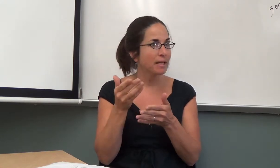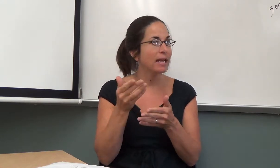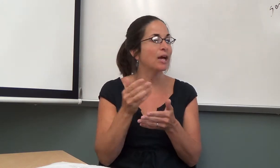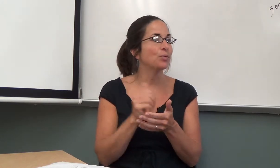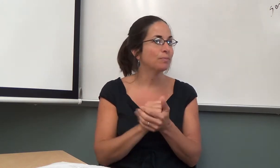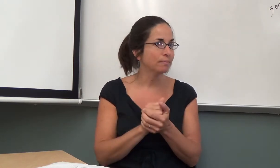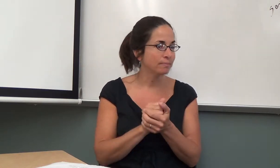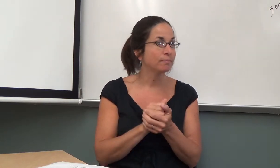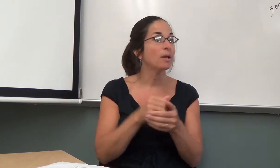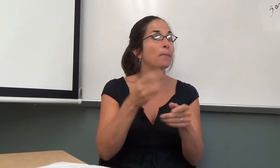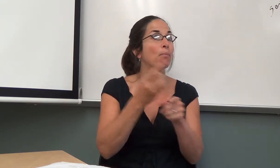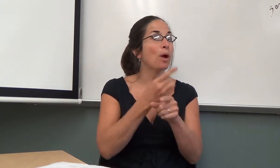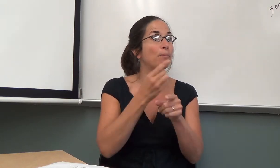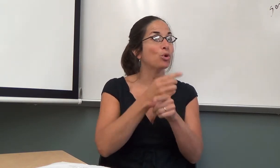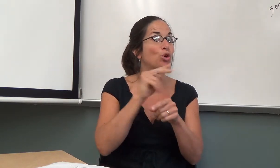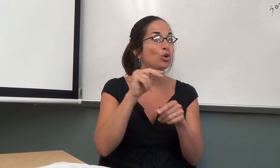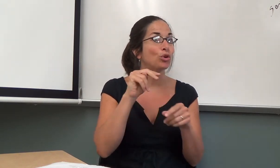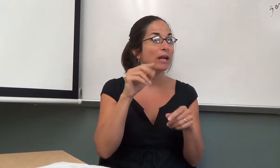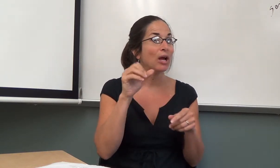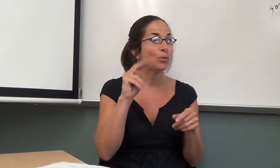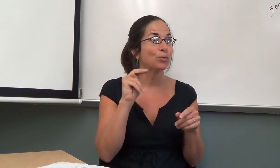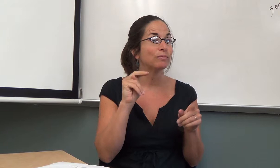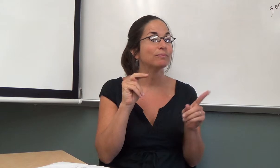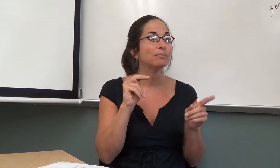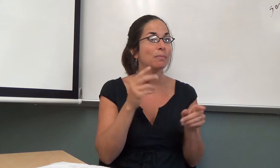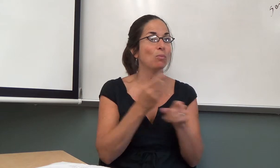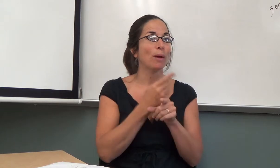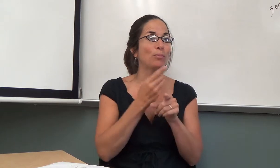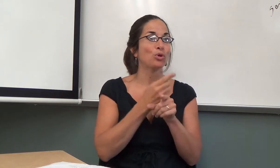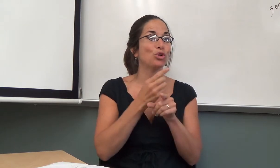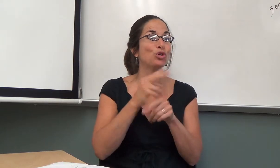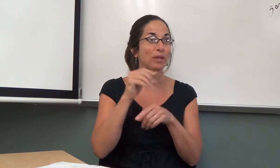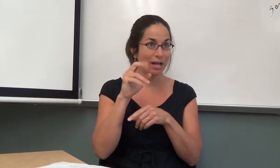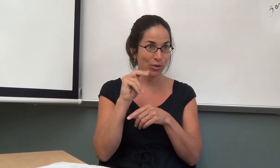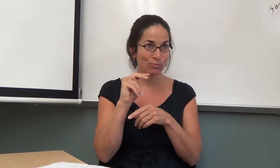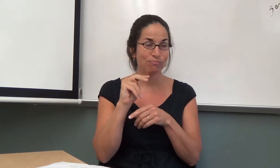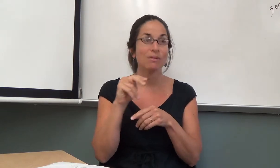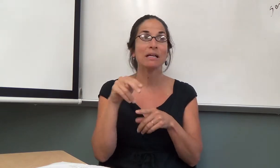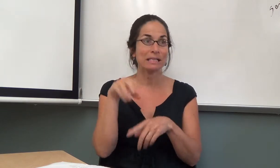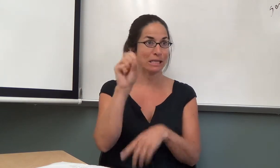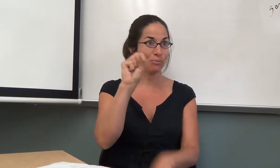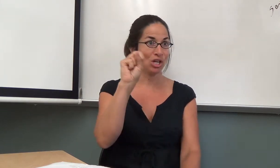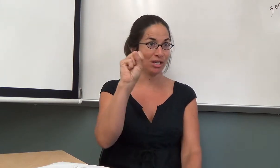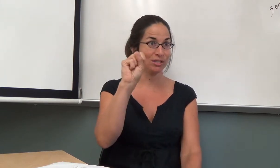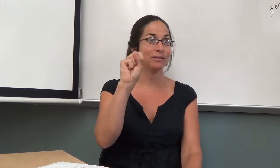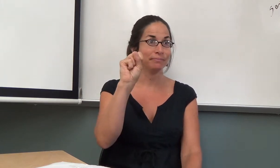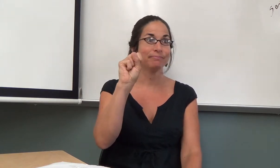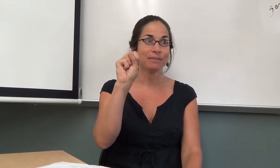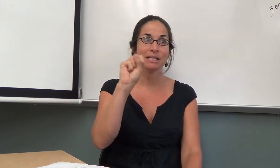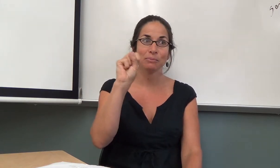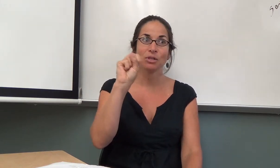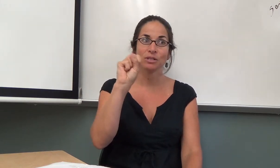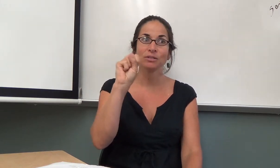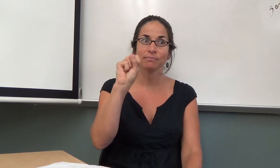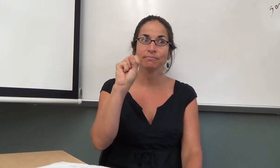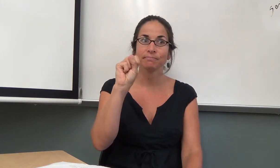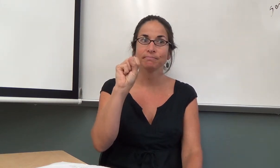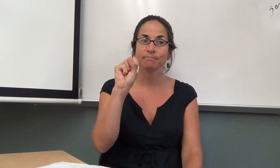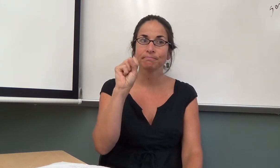No. Proper noun, Joseph. Nice job. And it is the subject. All well done. Nice, well done. How about was?